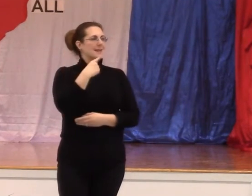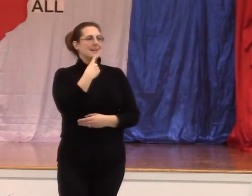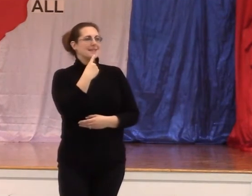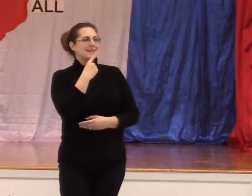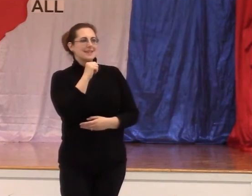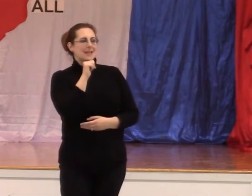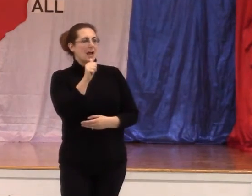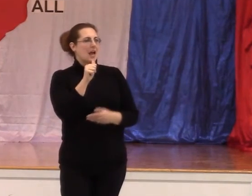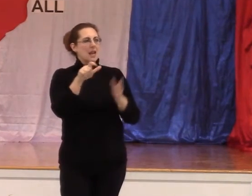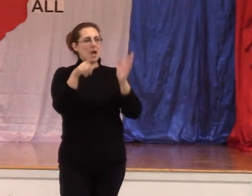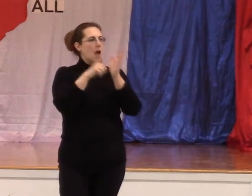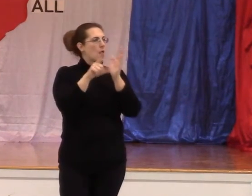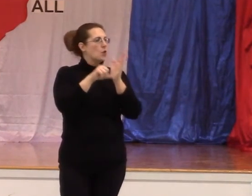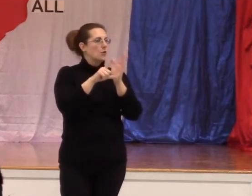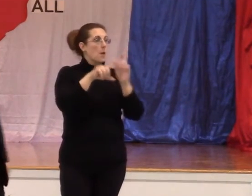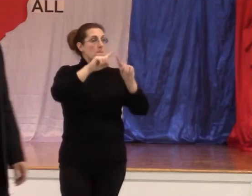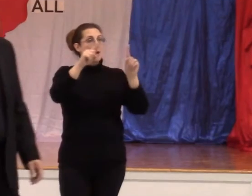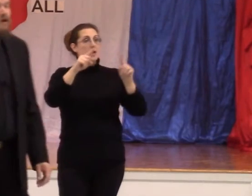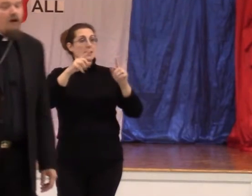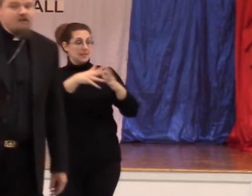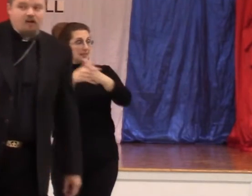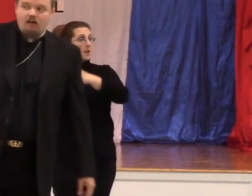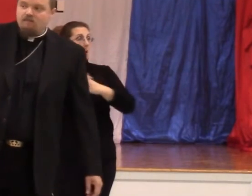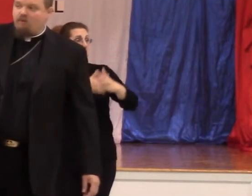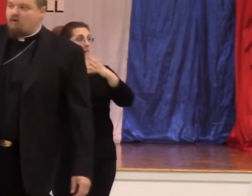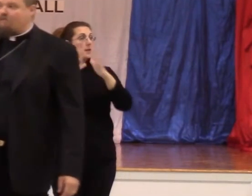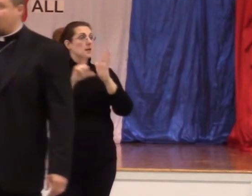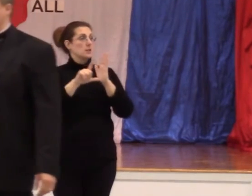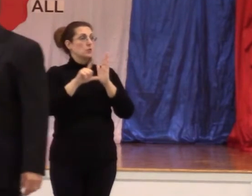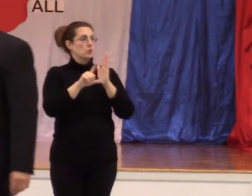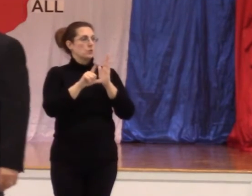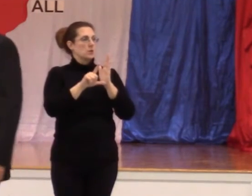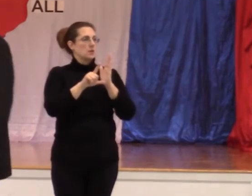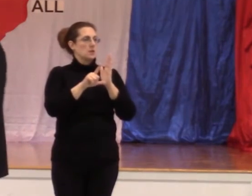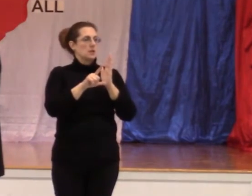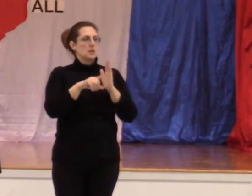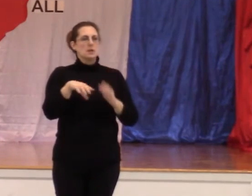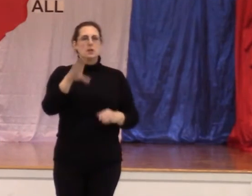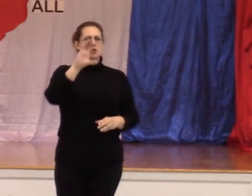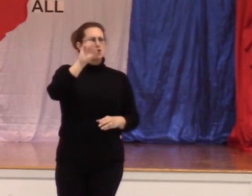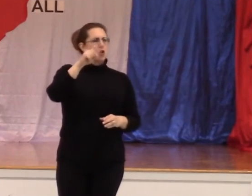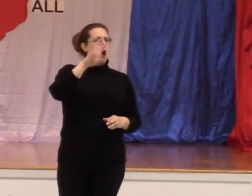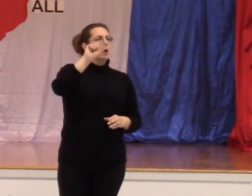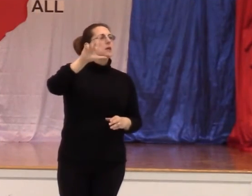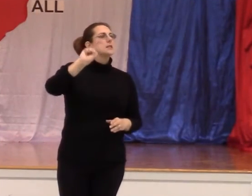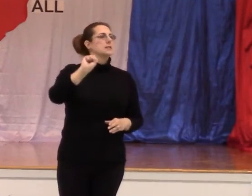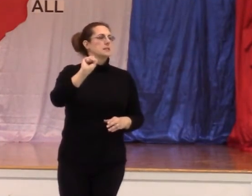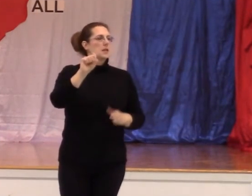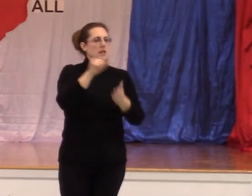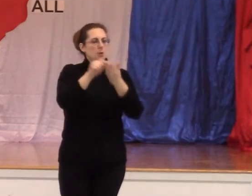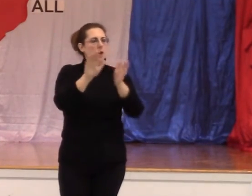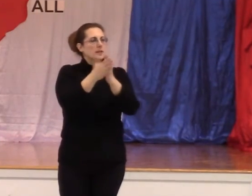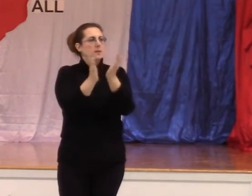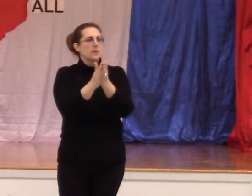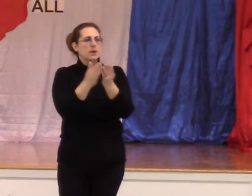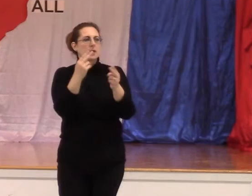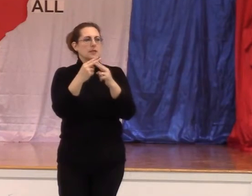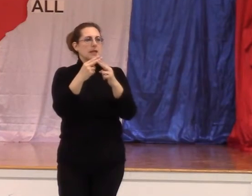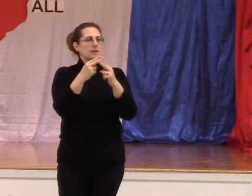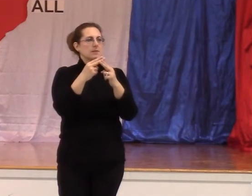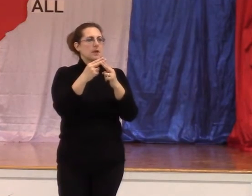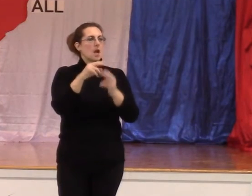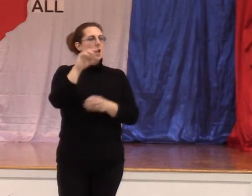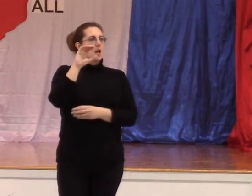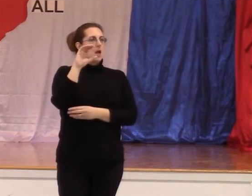Missouri Synod Lutheran at all, but he is an American Lutheran. Charles Porterfield Crowth writes a book entitled The Conservative